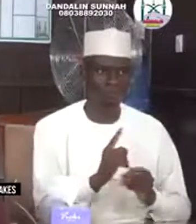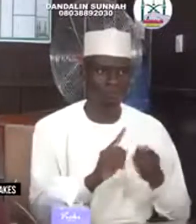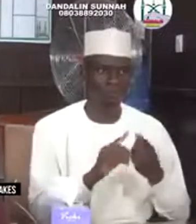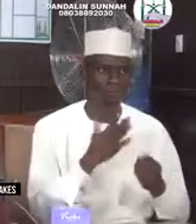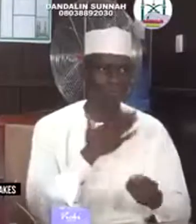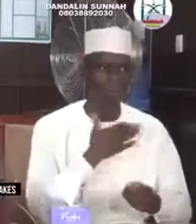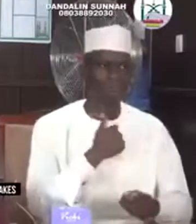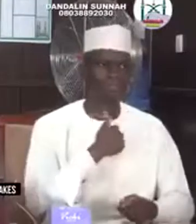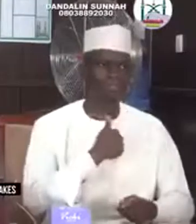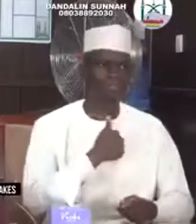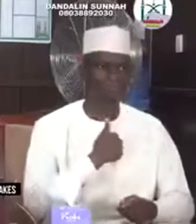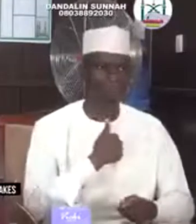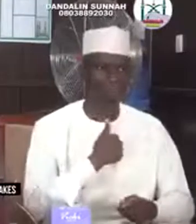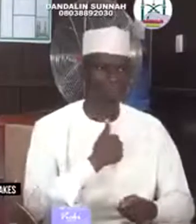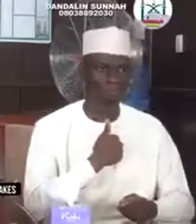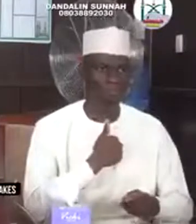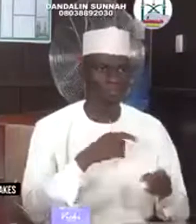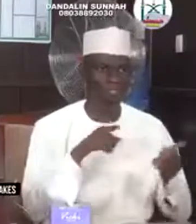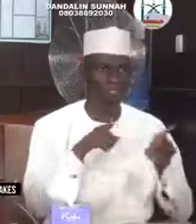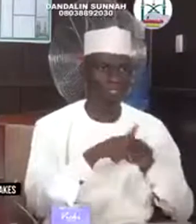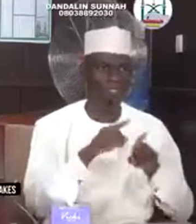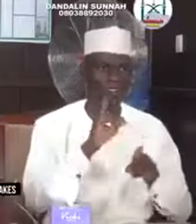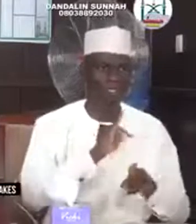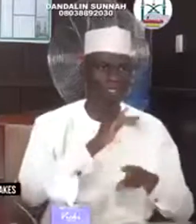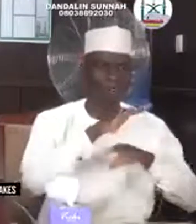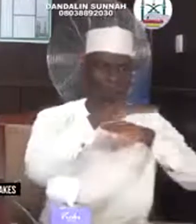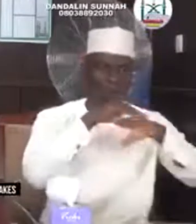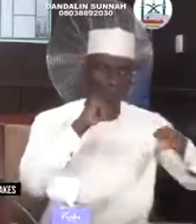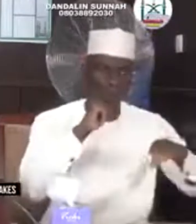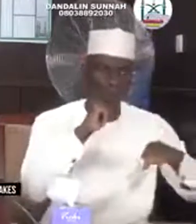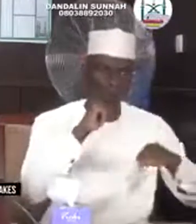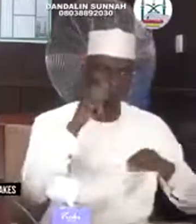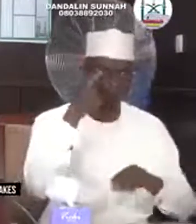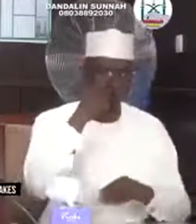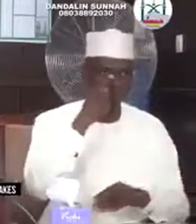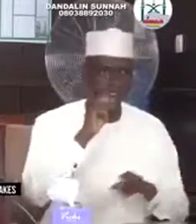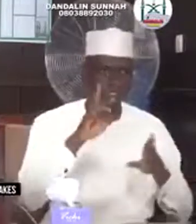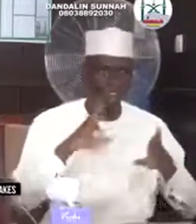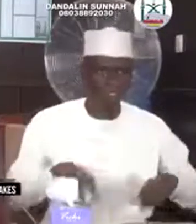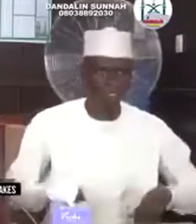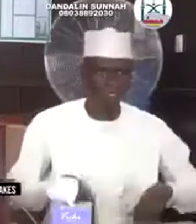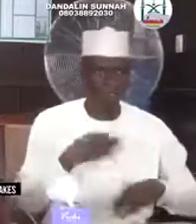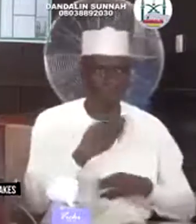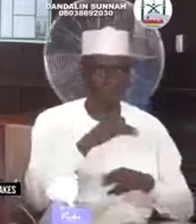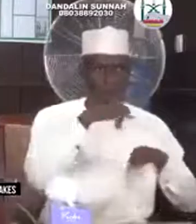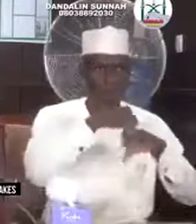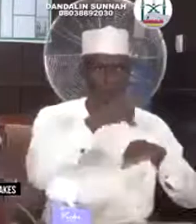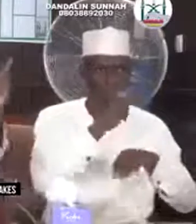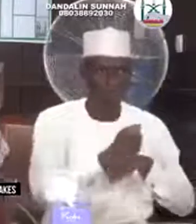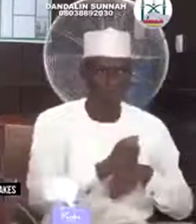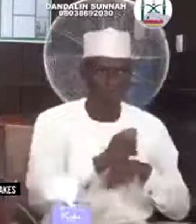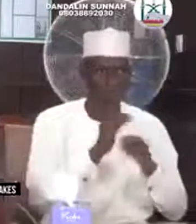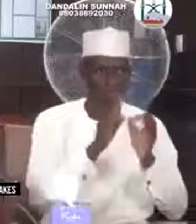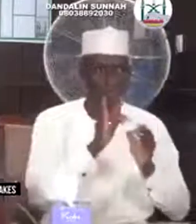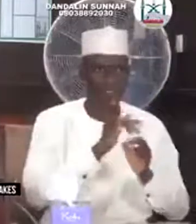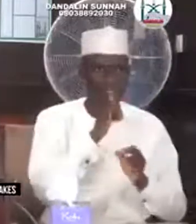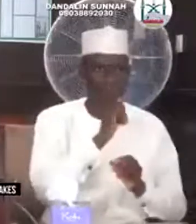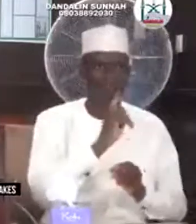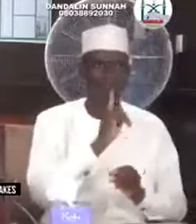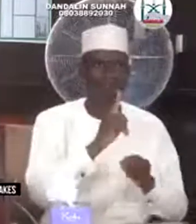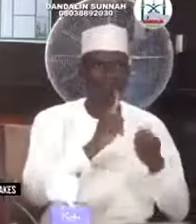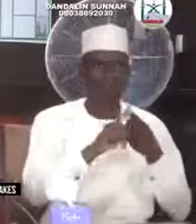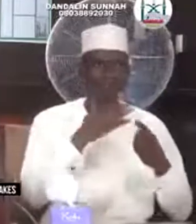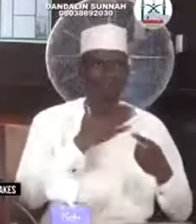to myself, as I call for the resignation of Jonathan, if I am true to